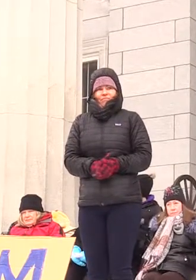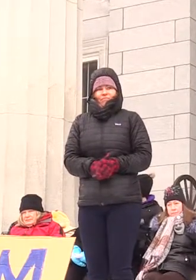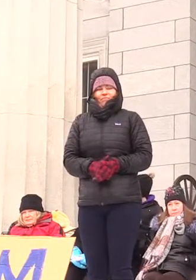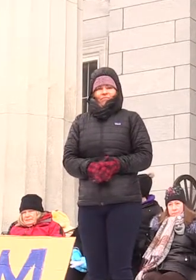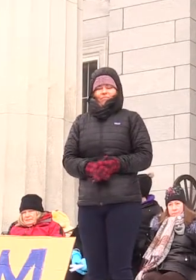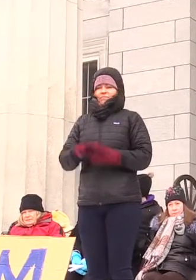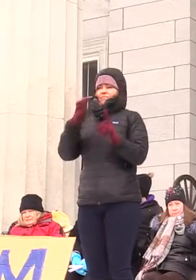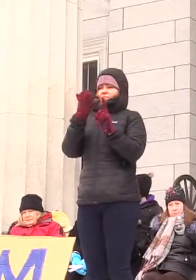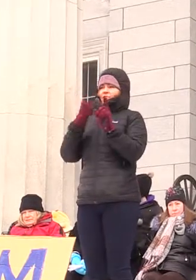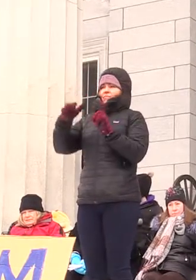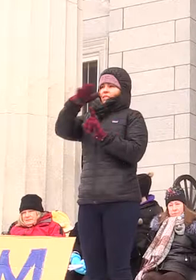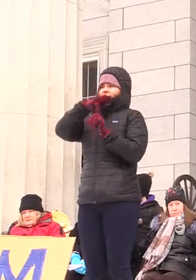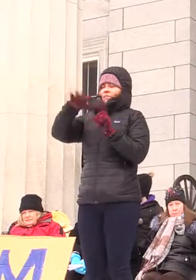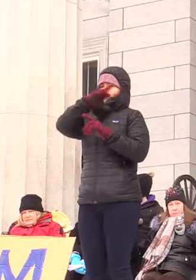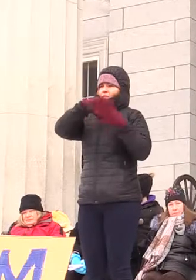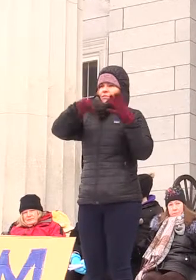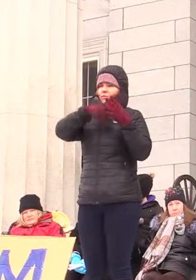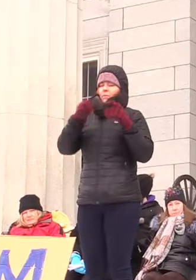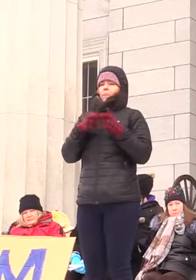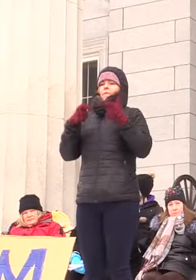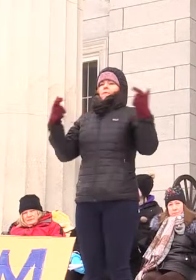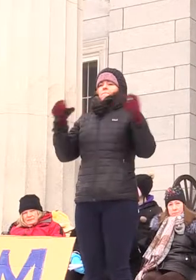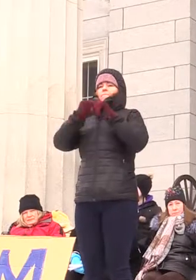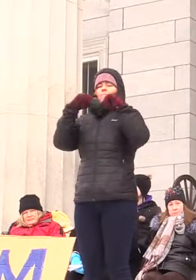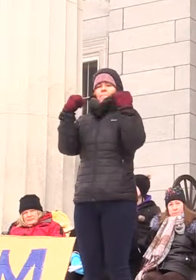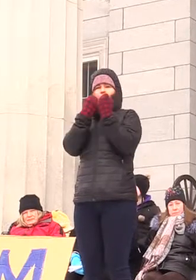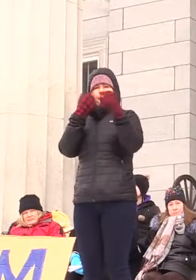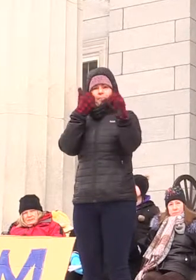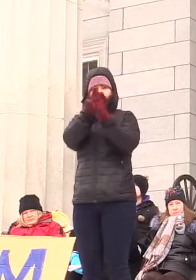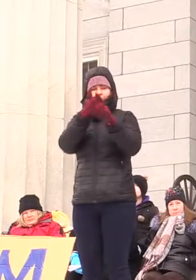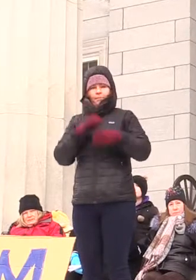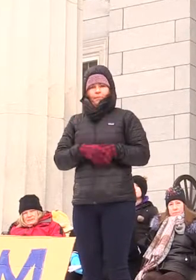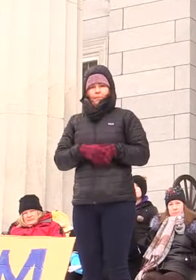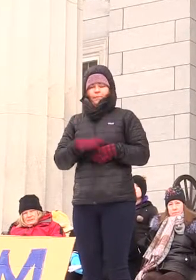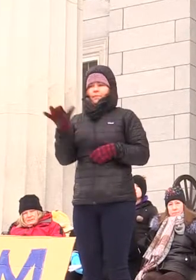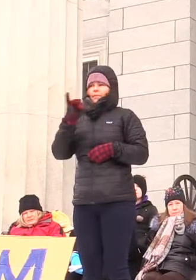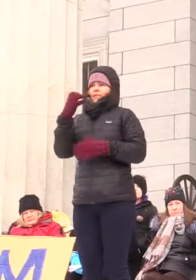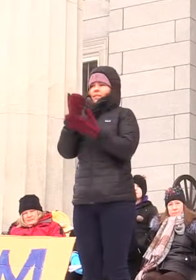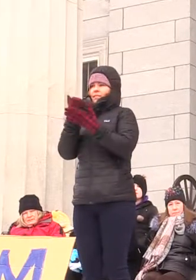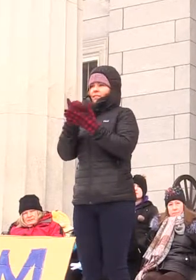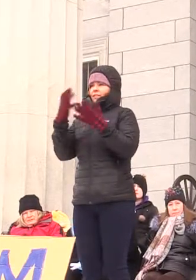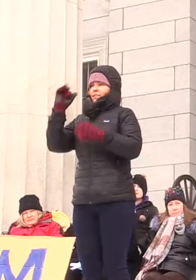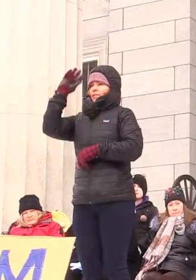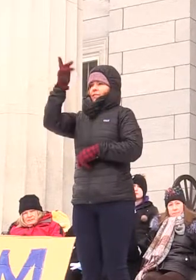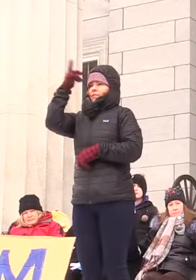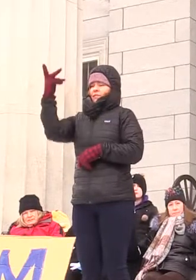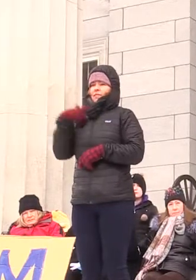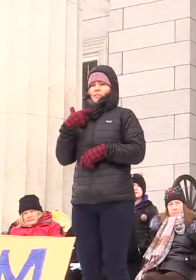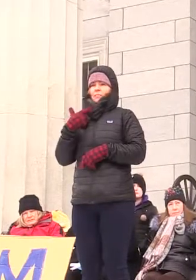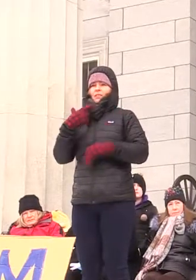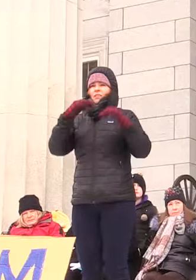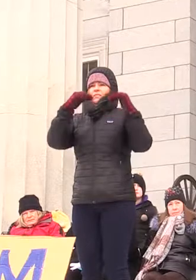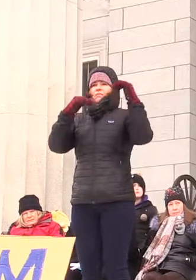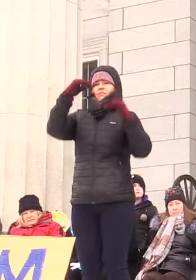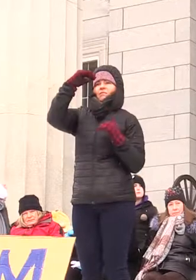Environmental racism can have huge social impacts too, like economic and political